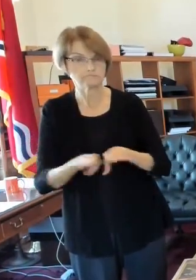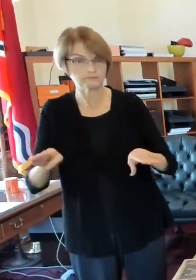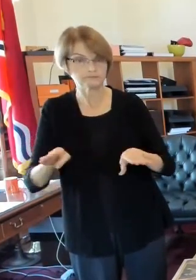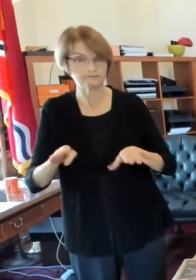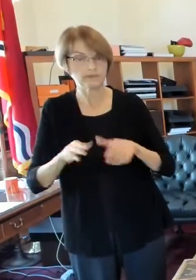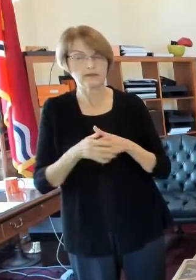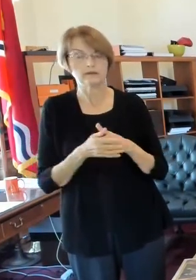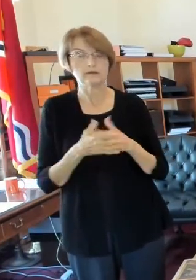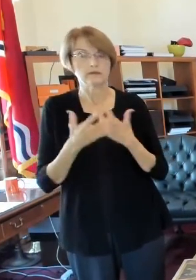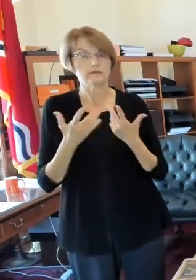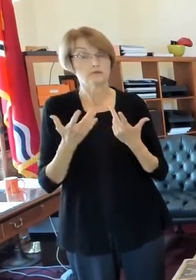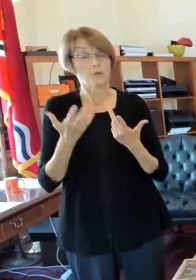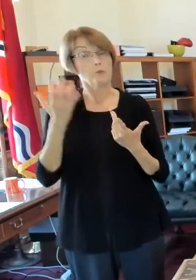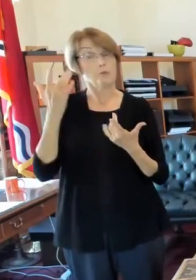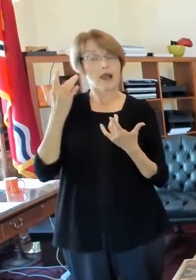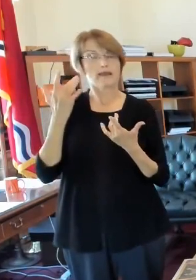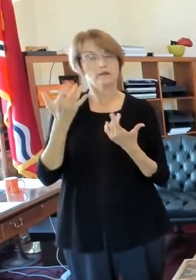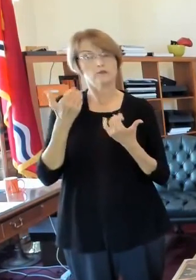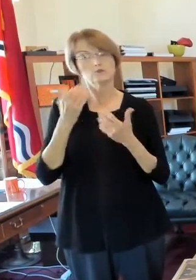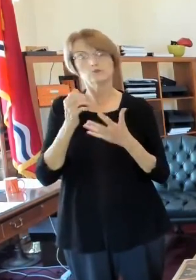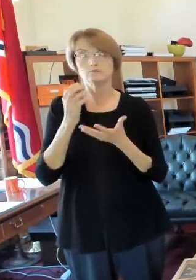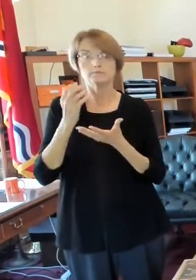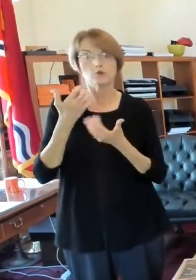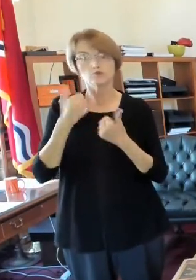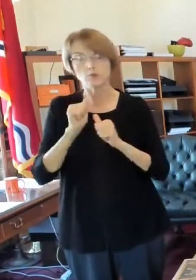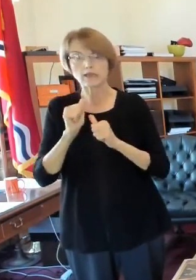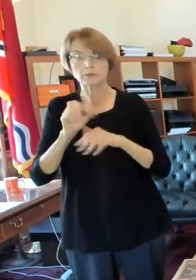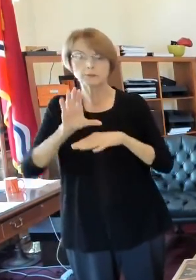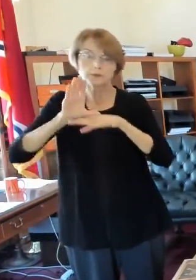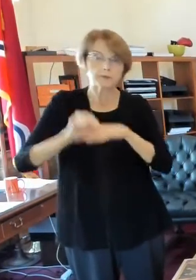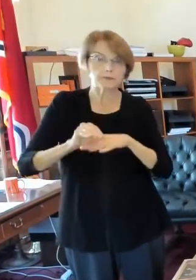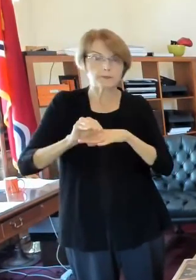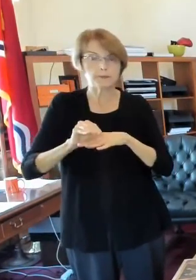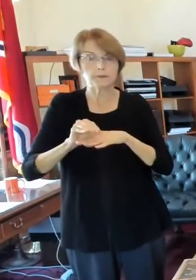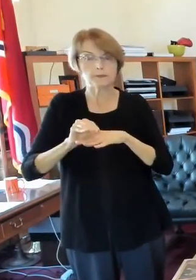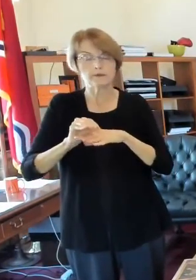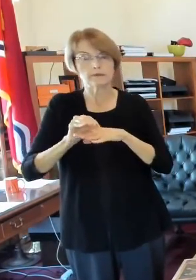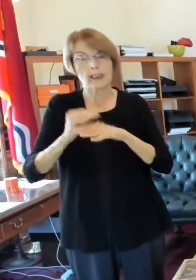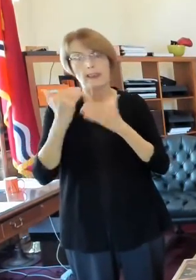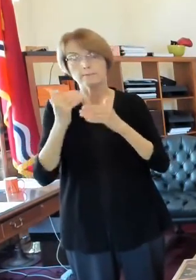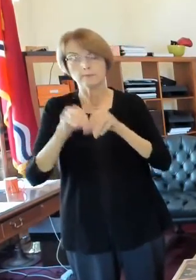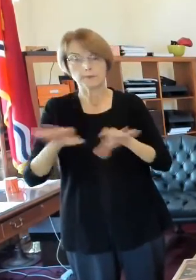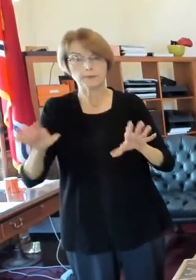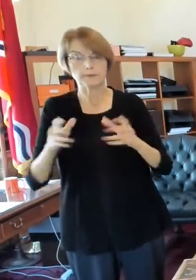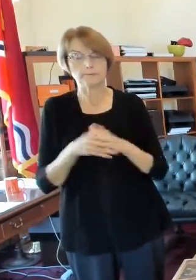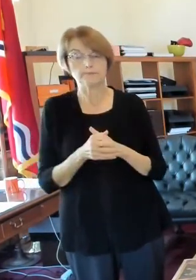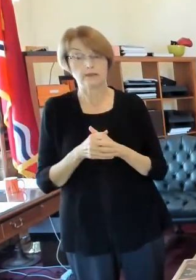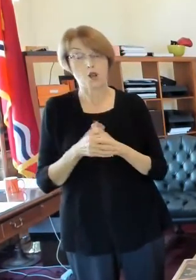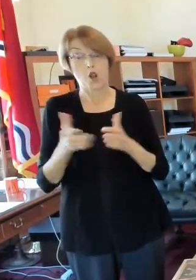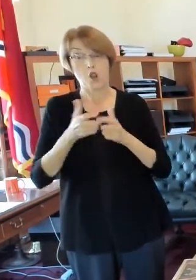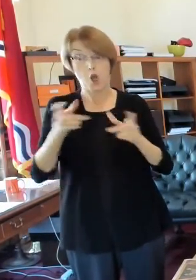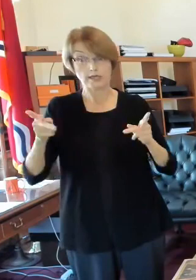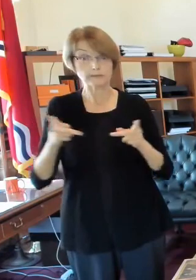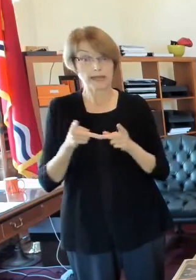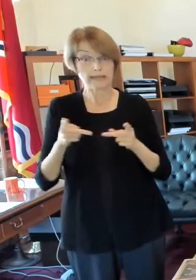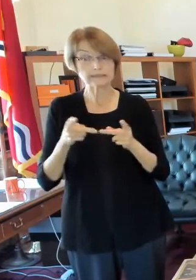In order to try to tamp down the spread. 50% occupancy on large venues.